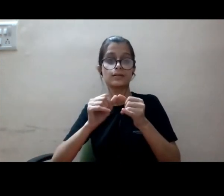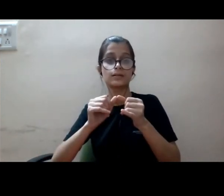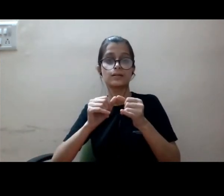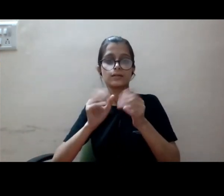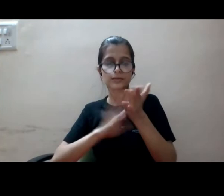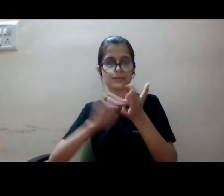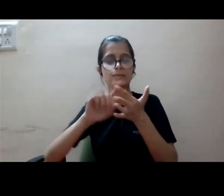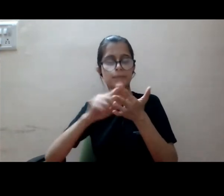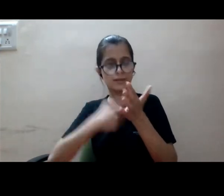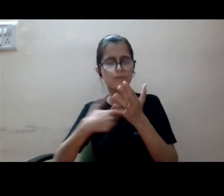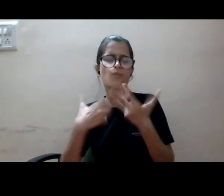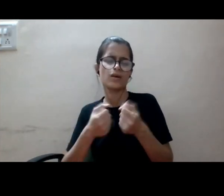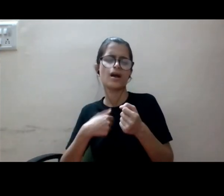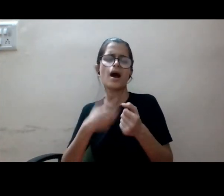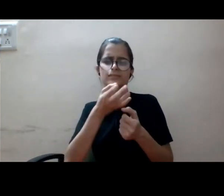Sure.